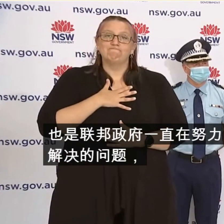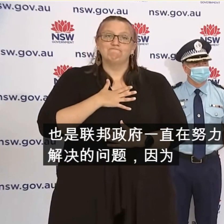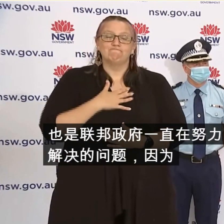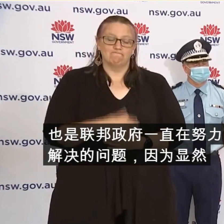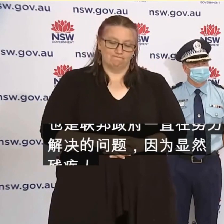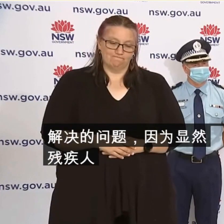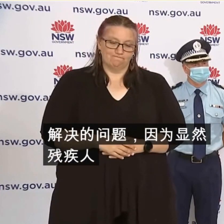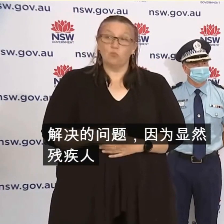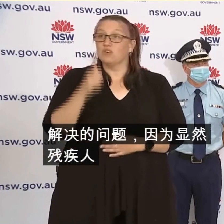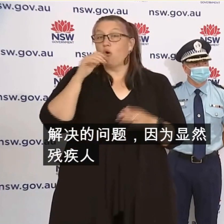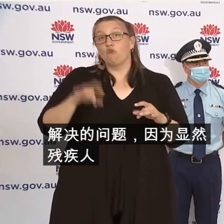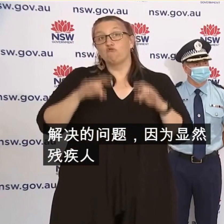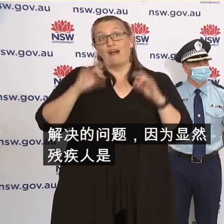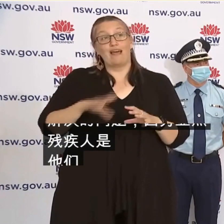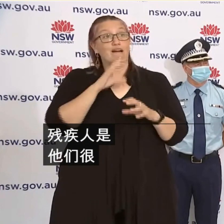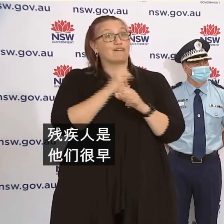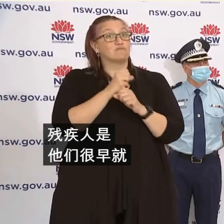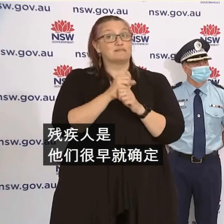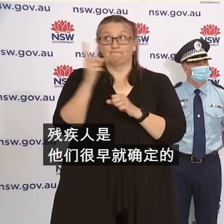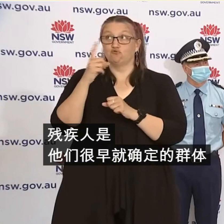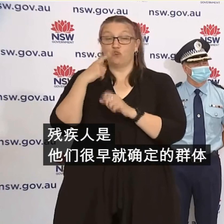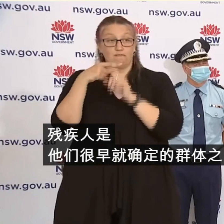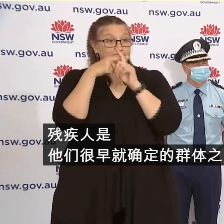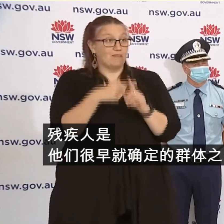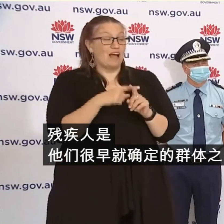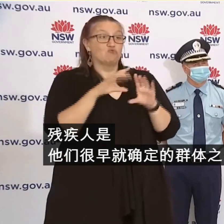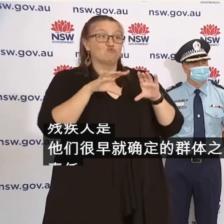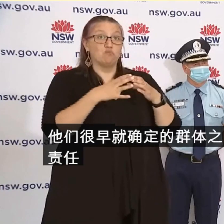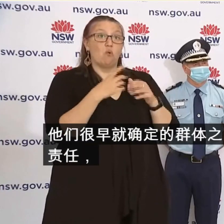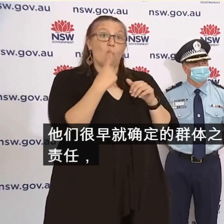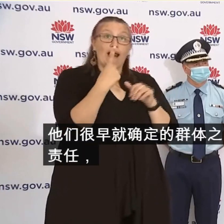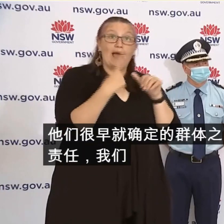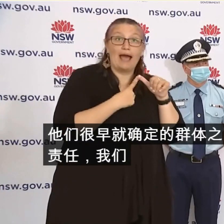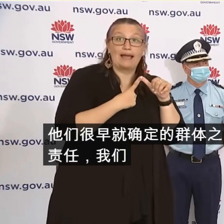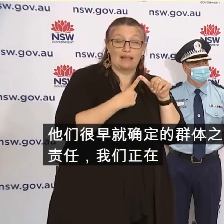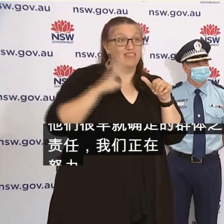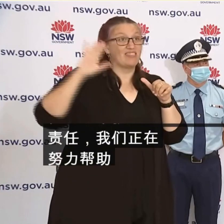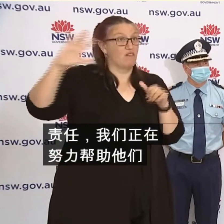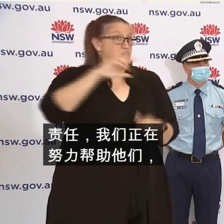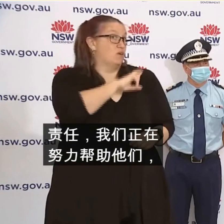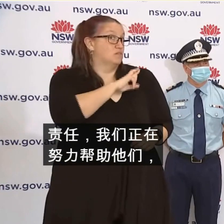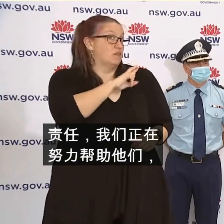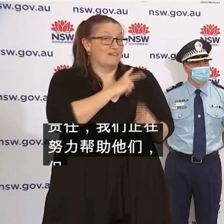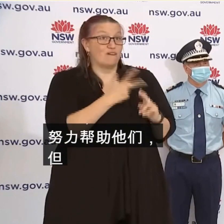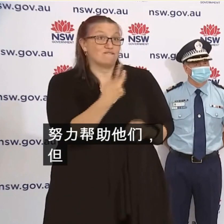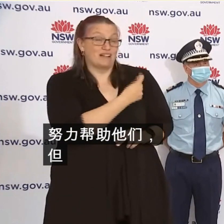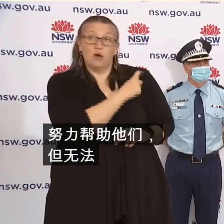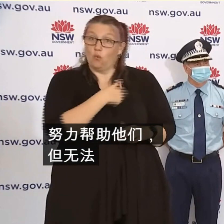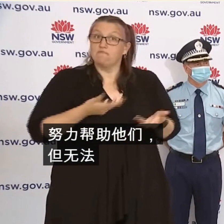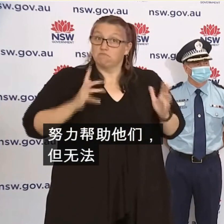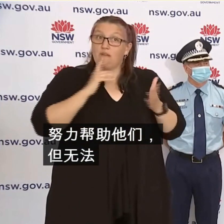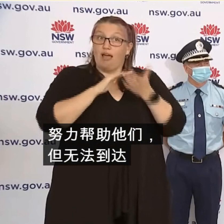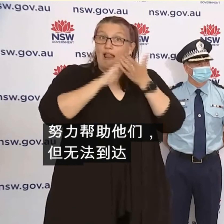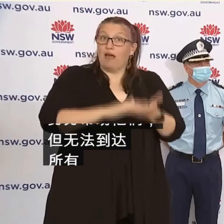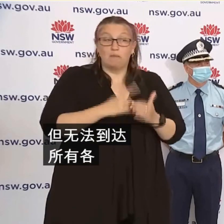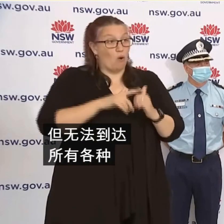because obviously people with disabilities were one of the groups that they identified early on that was their responsibility and that we were trying to help them with. But it hasn't